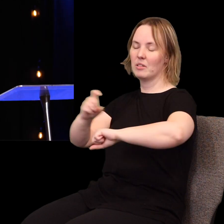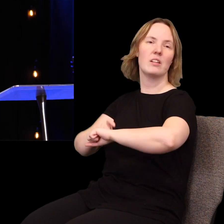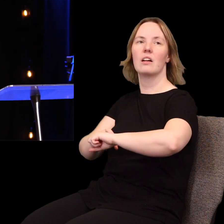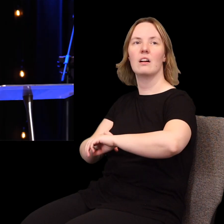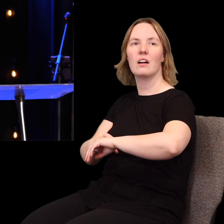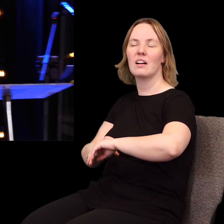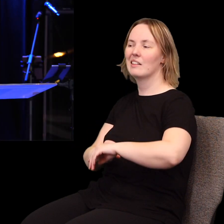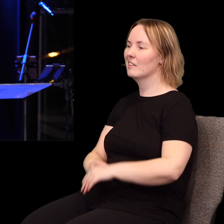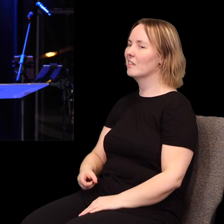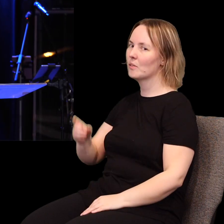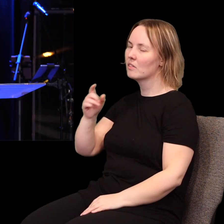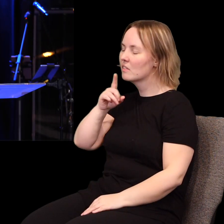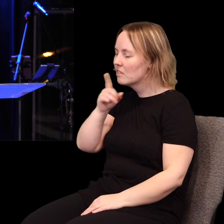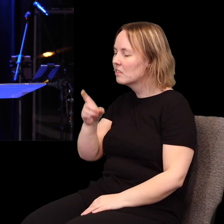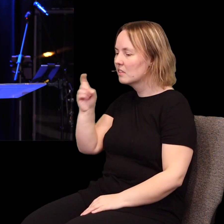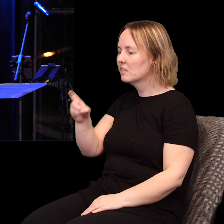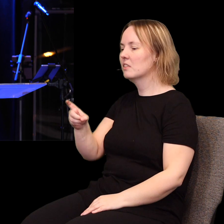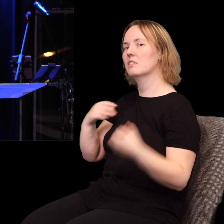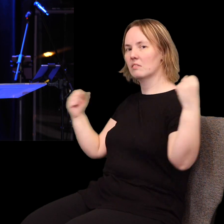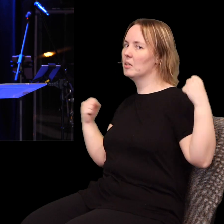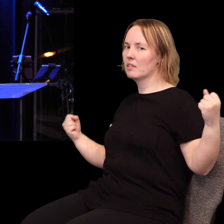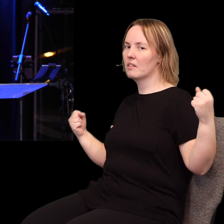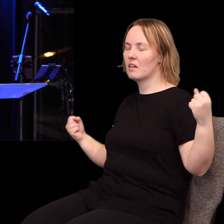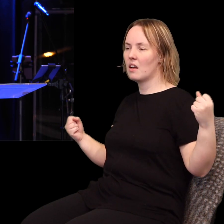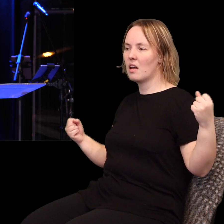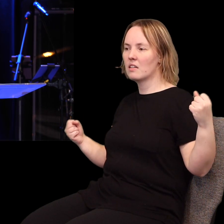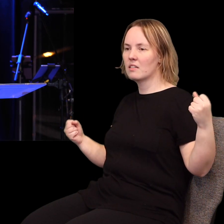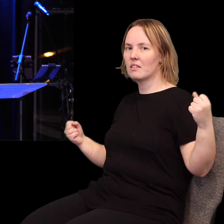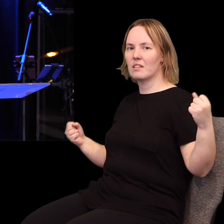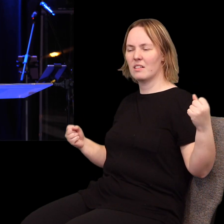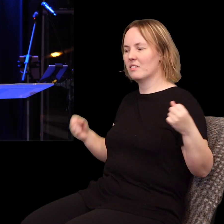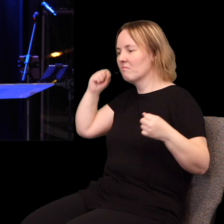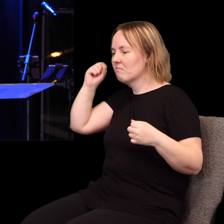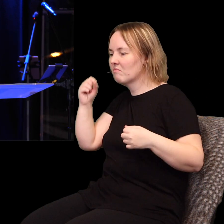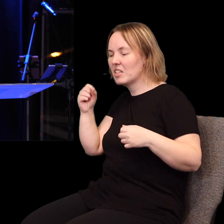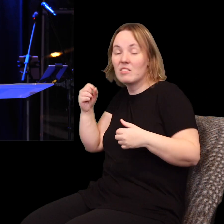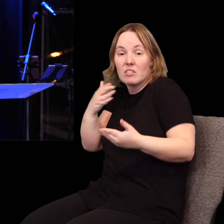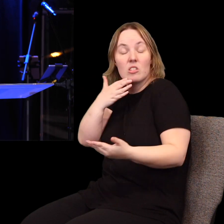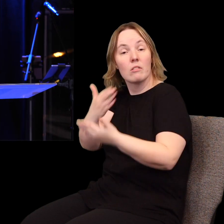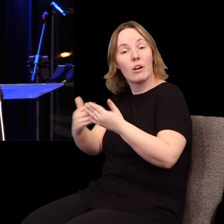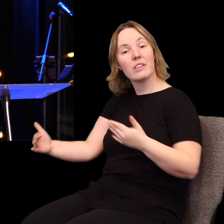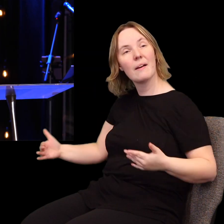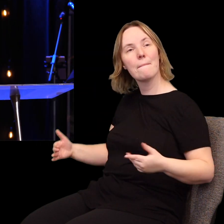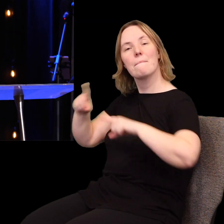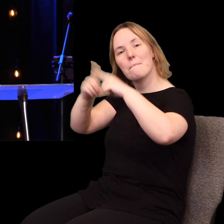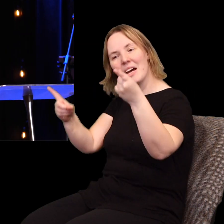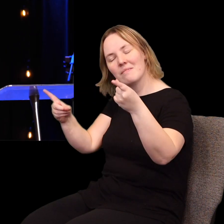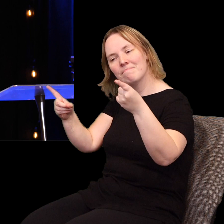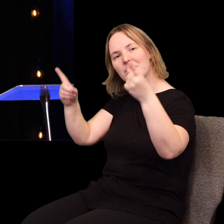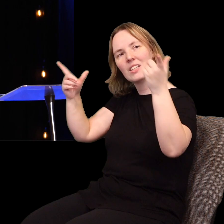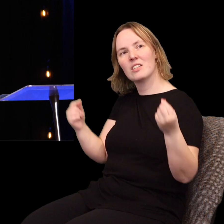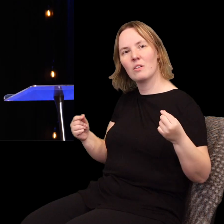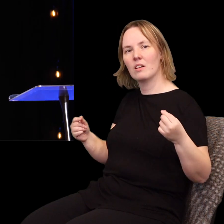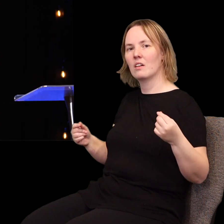you come to a time it's like, oh man, I gotta get back in shape. And it's a great ambition, especially if you've seen a movie with, you know, strong guys or someone that looks pretty good. But